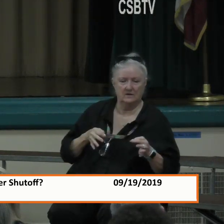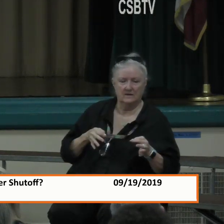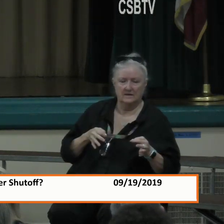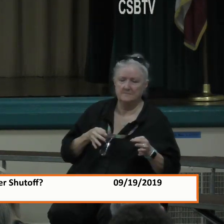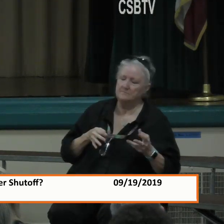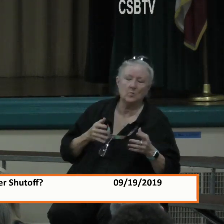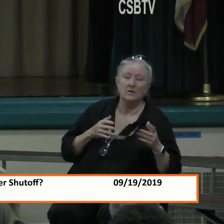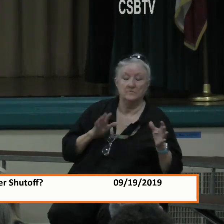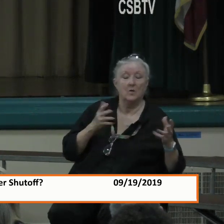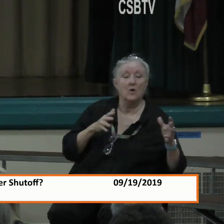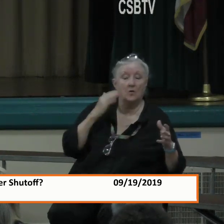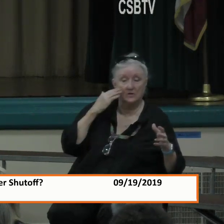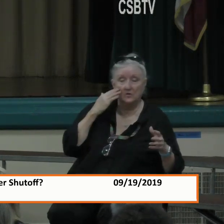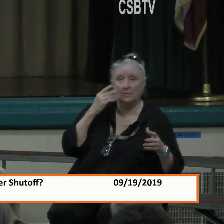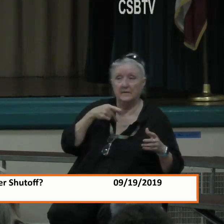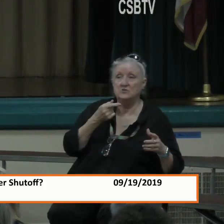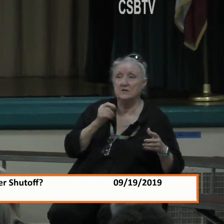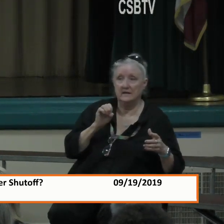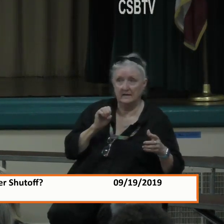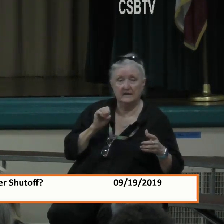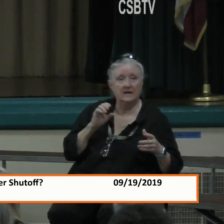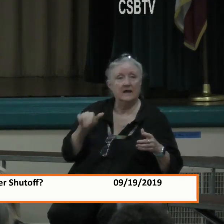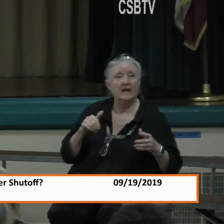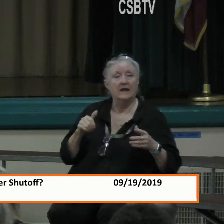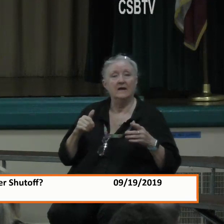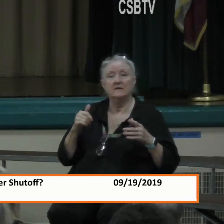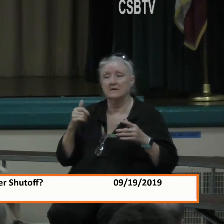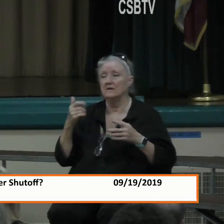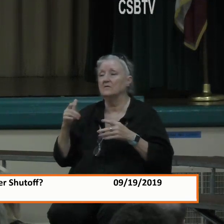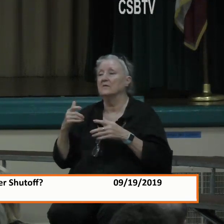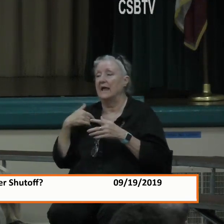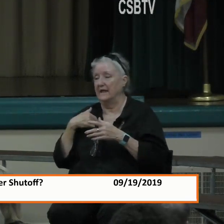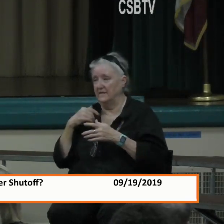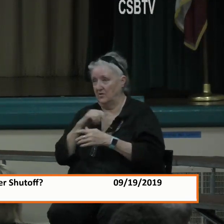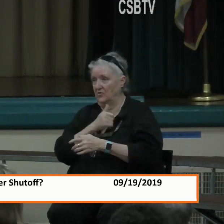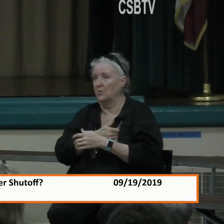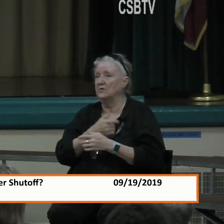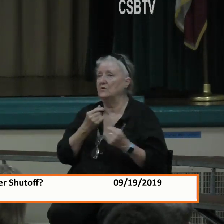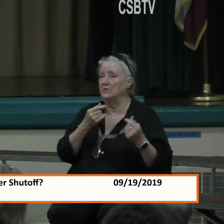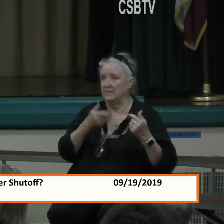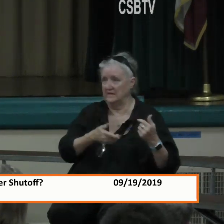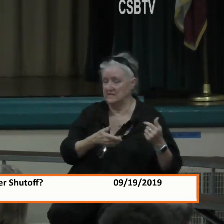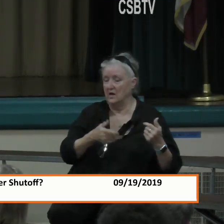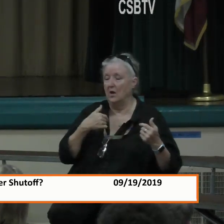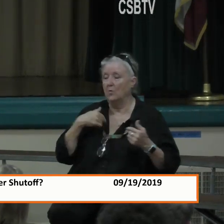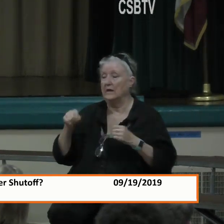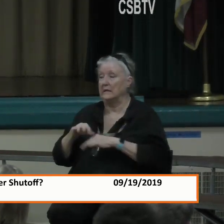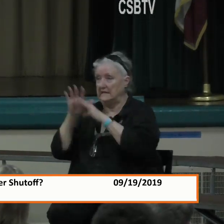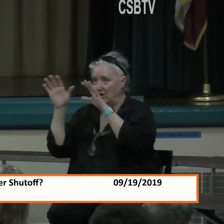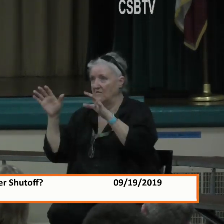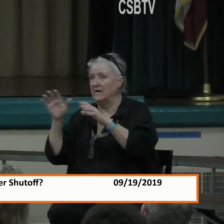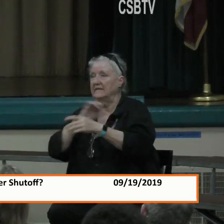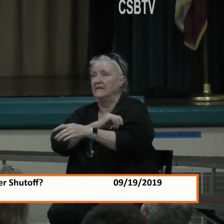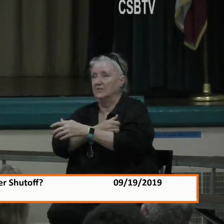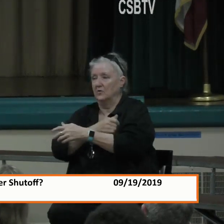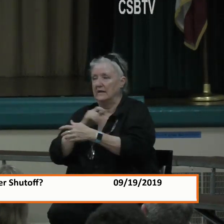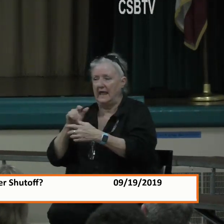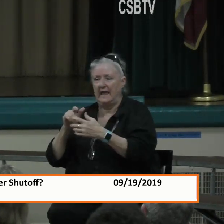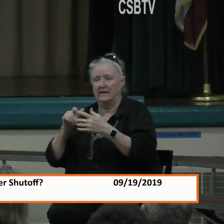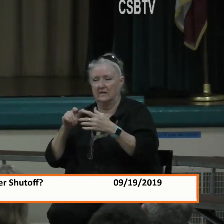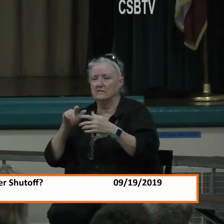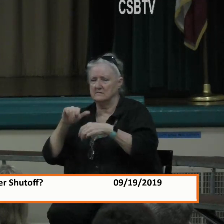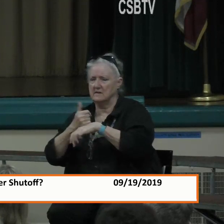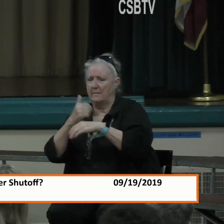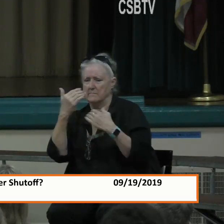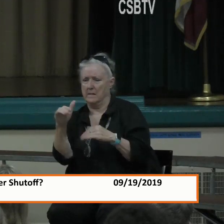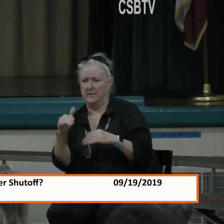knew that that PG&E and SCE had the authority to do this. We clarified that authority and put conditions on